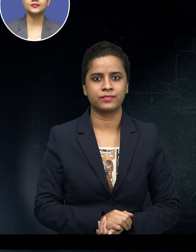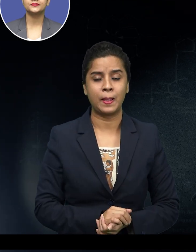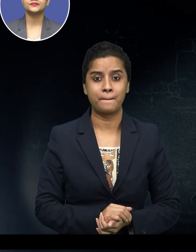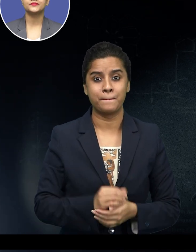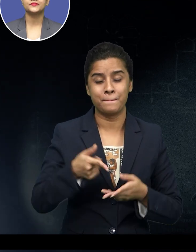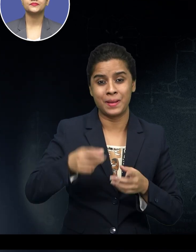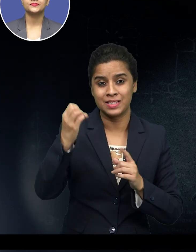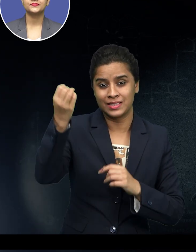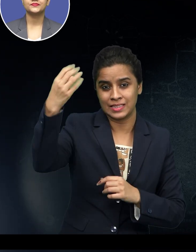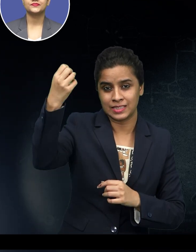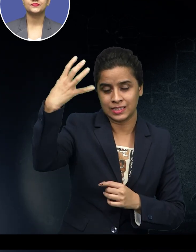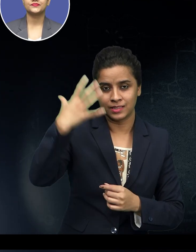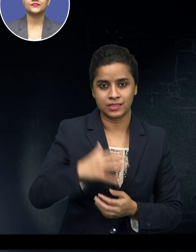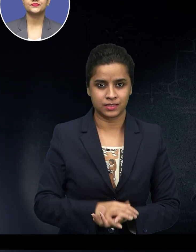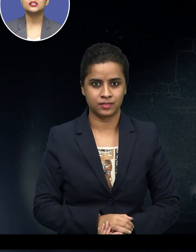current,